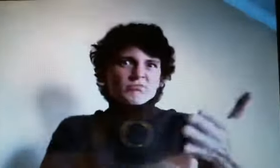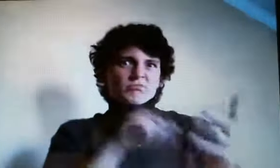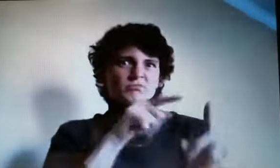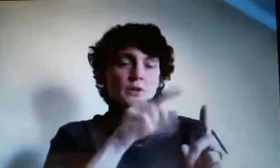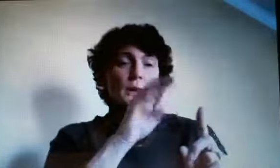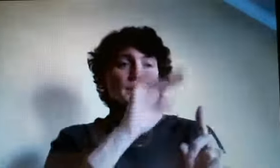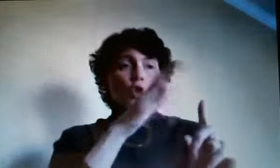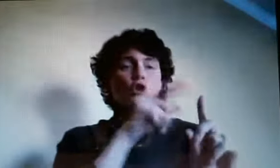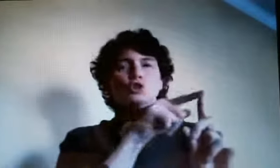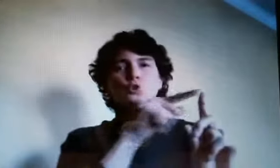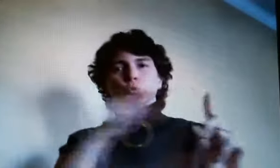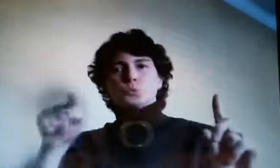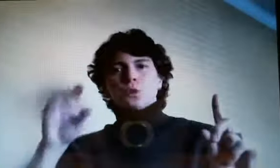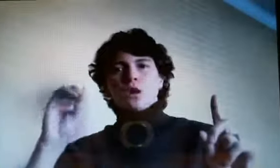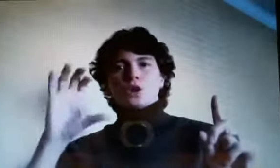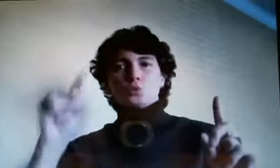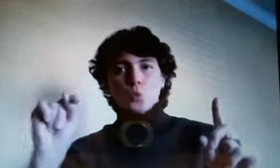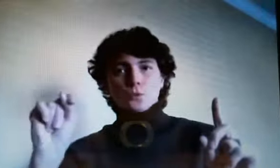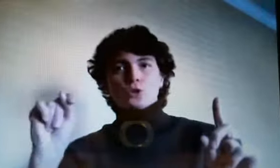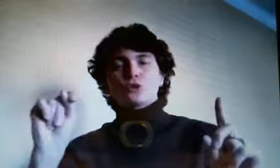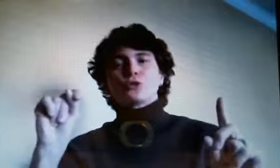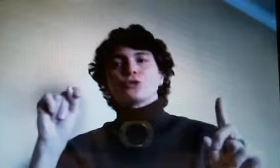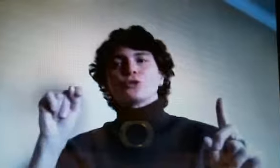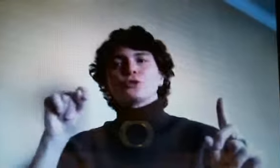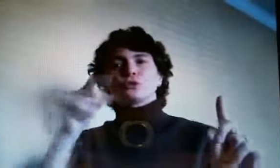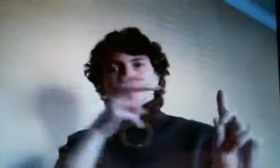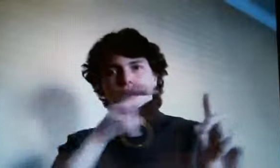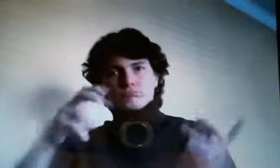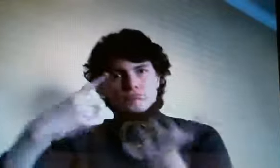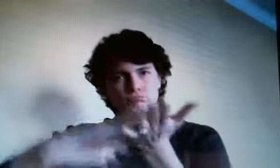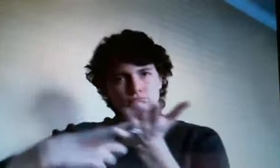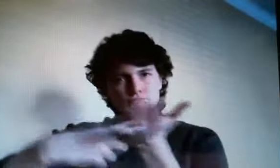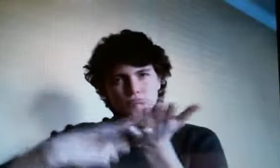March, which would go up until October.